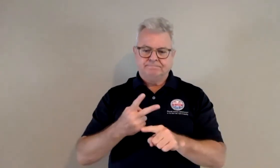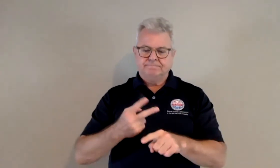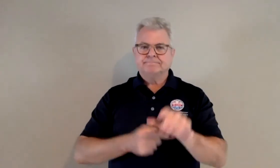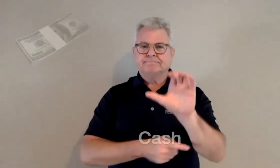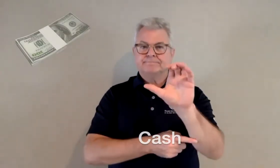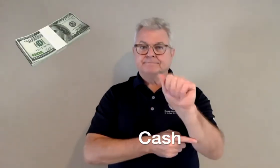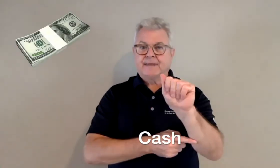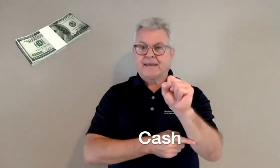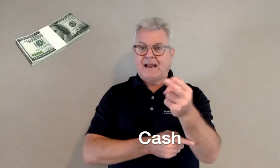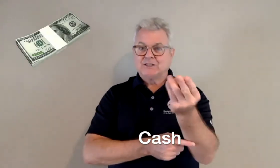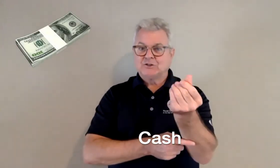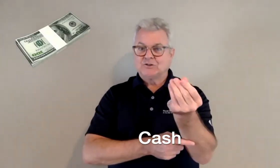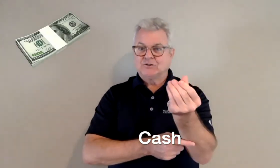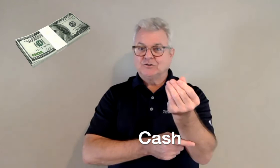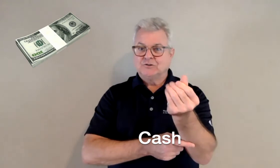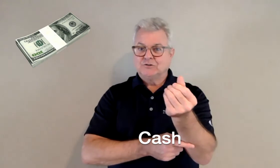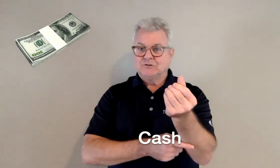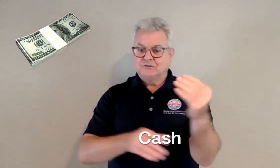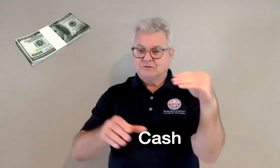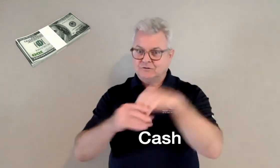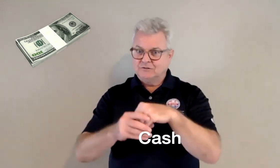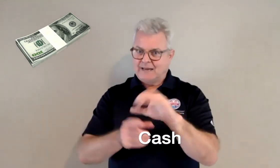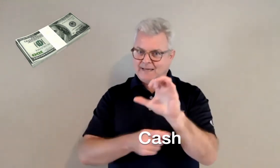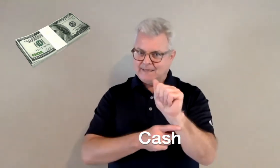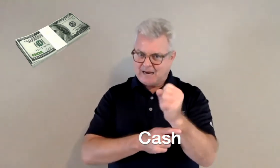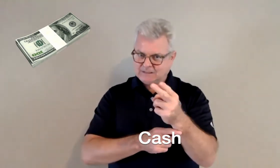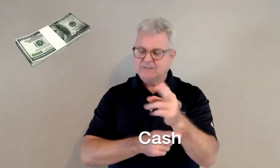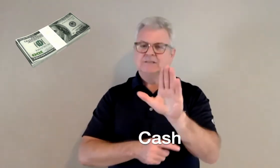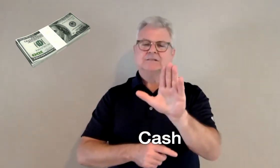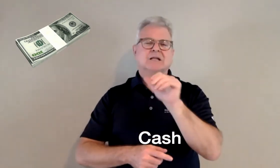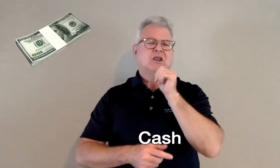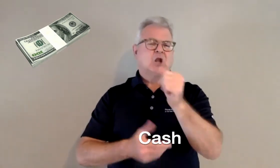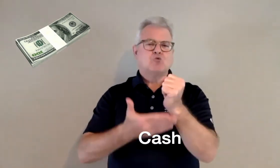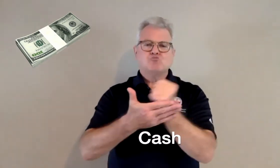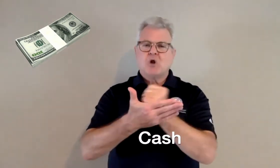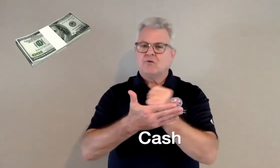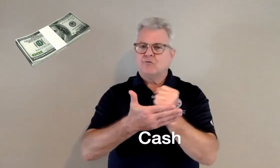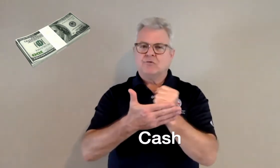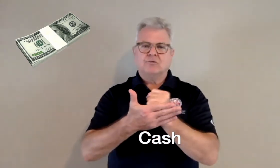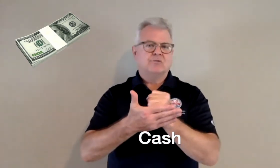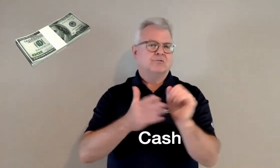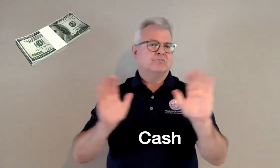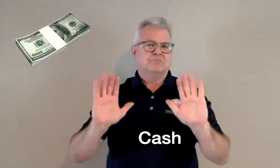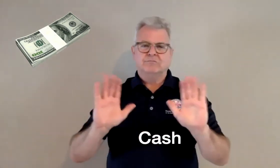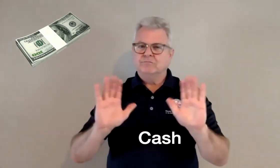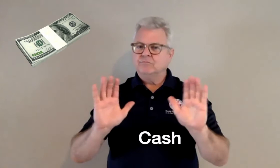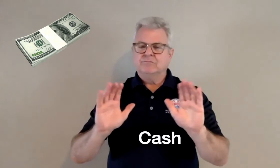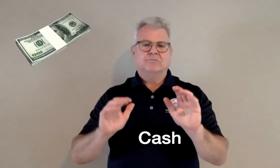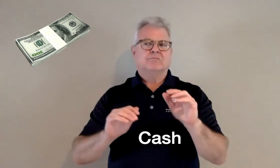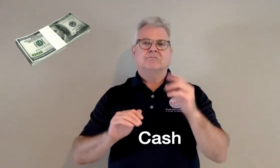essential. Another thing would be cash. Having cash on hand. Credit cards and